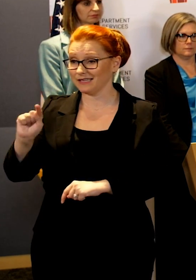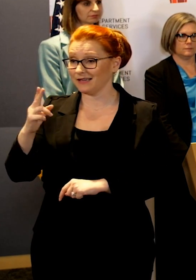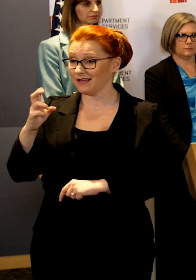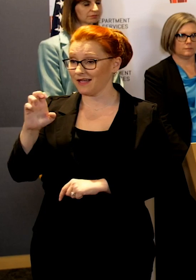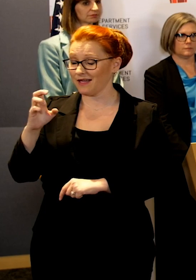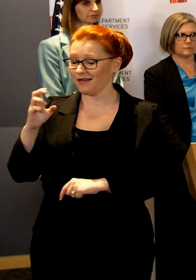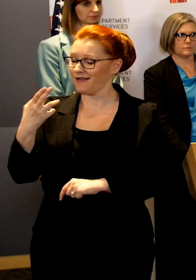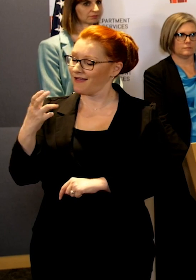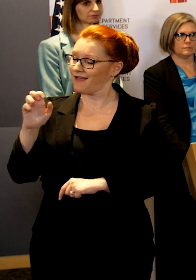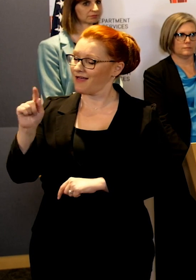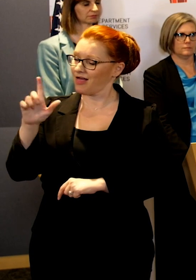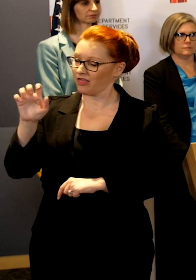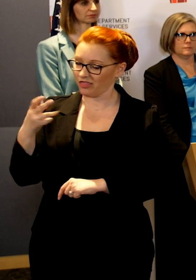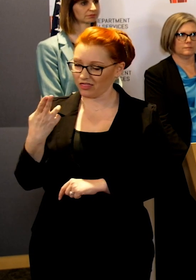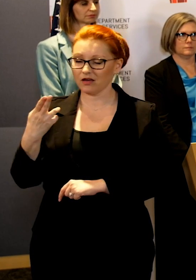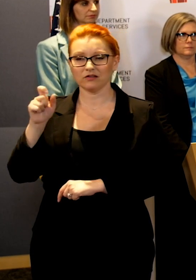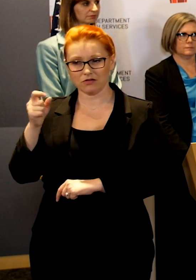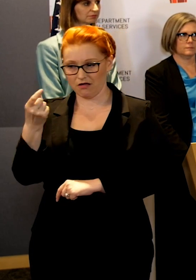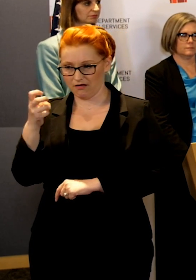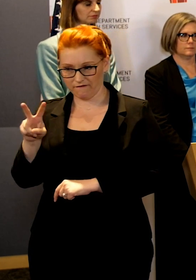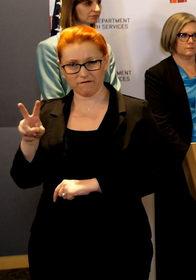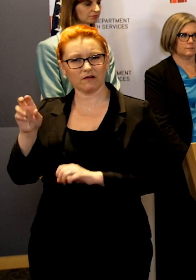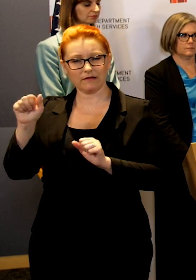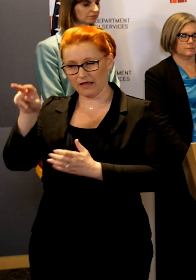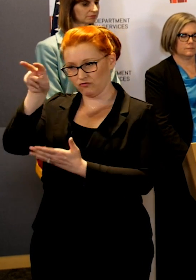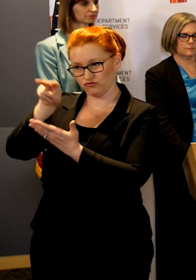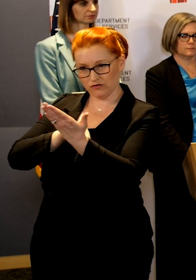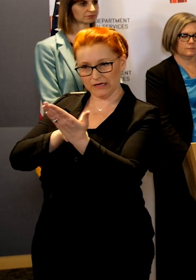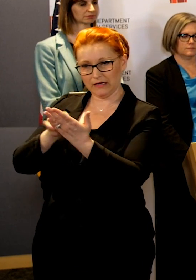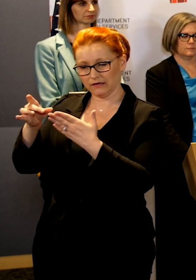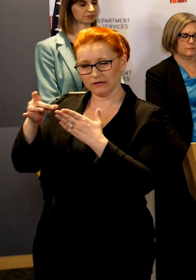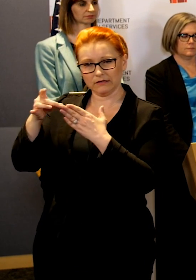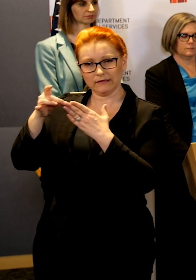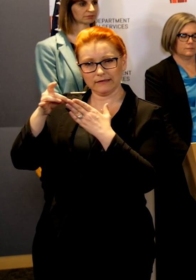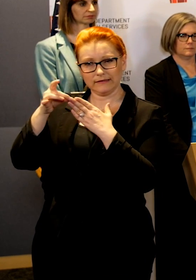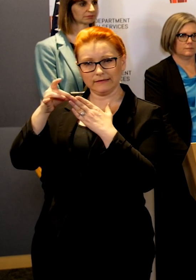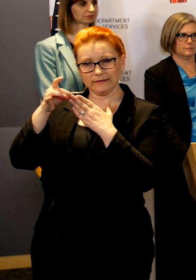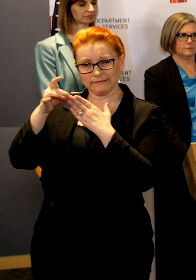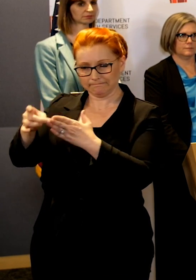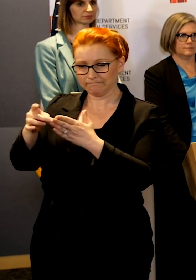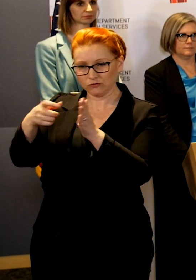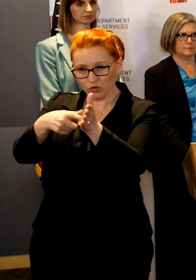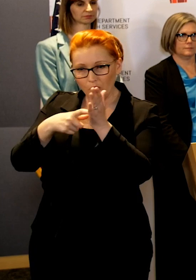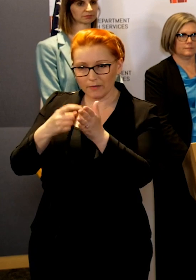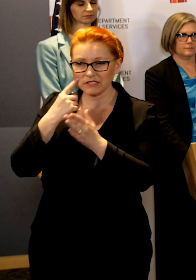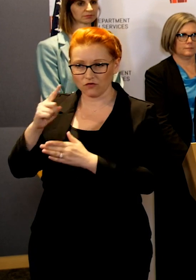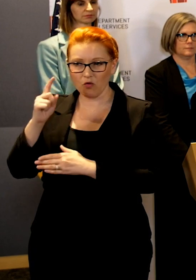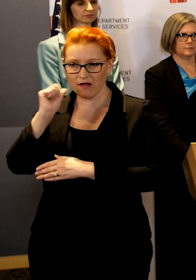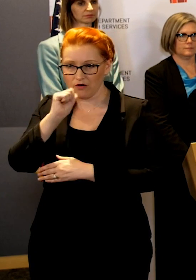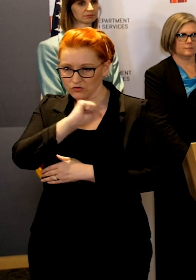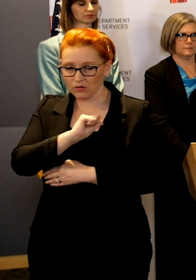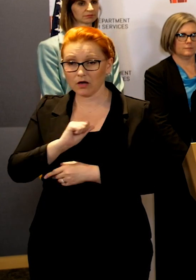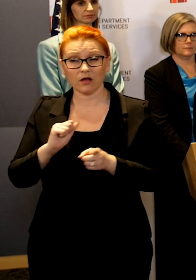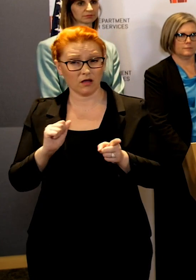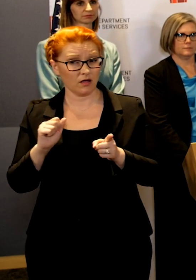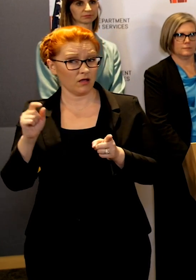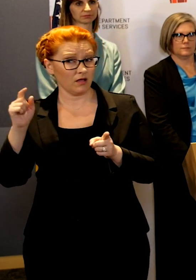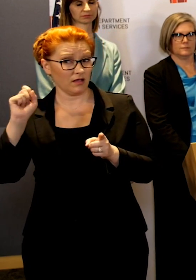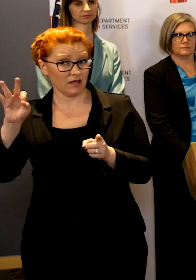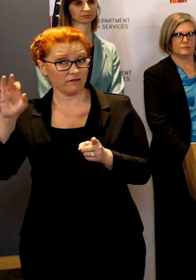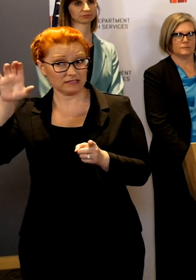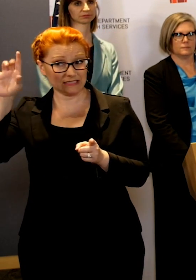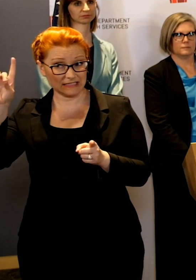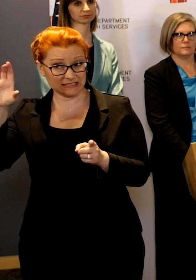azhealth.gov so they can see the guidance specific for the state and citizens of Arizona. Would it be safe to say once the CDC